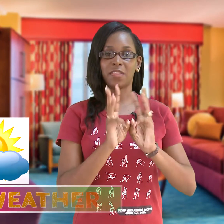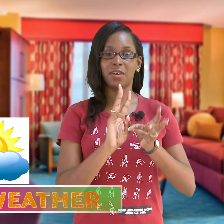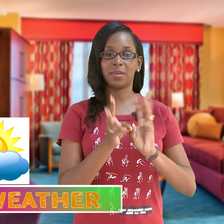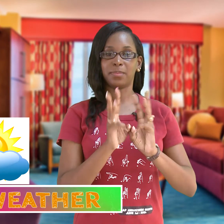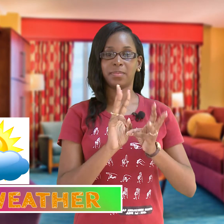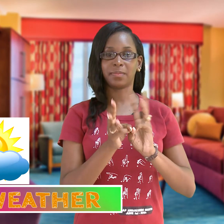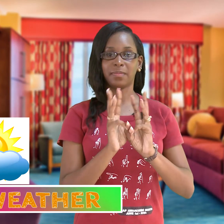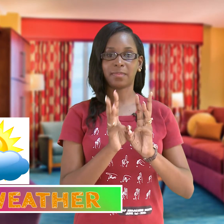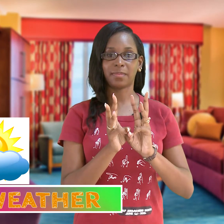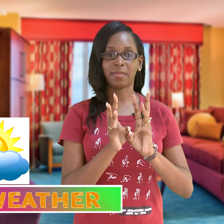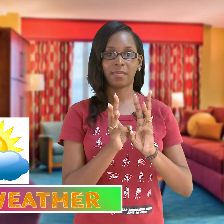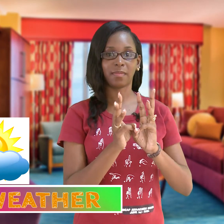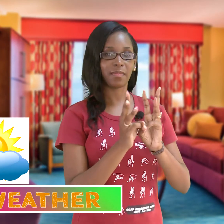Weather.